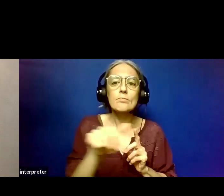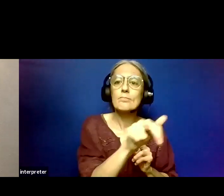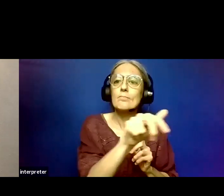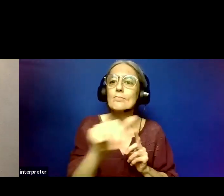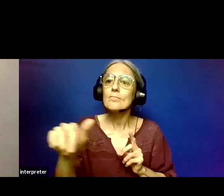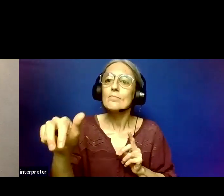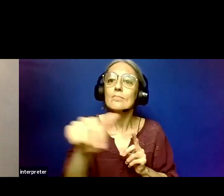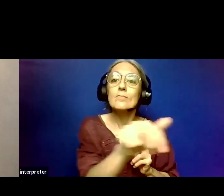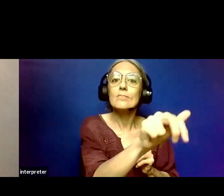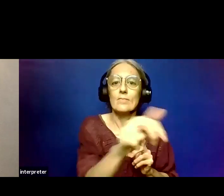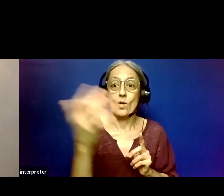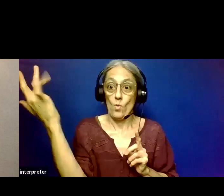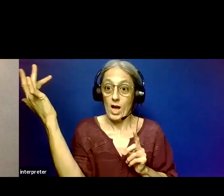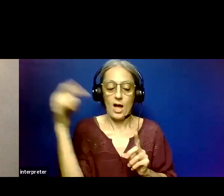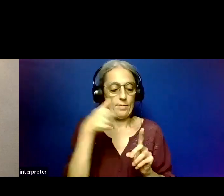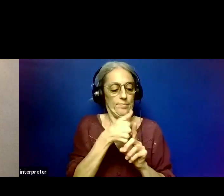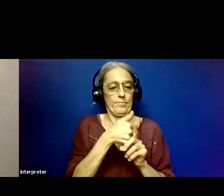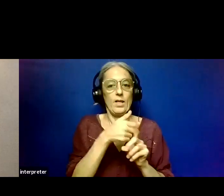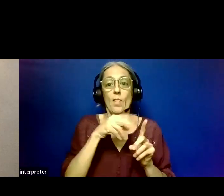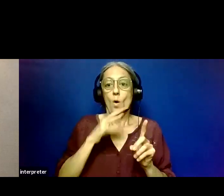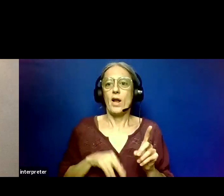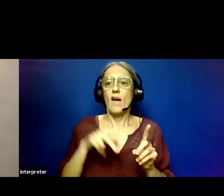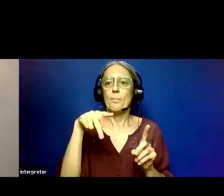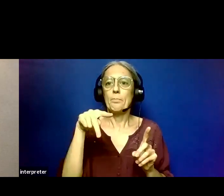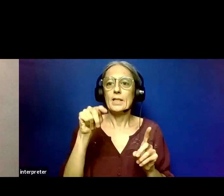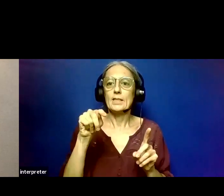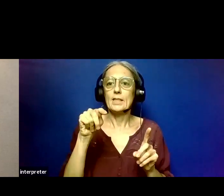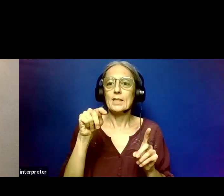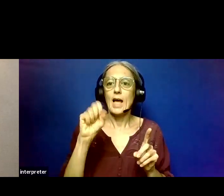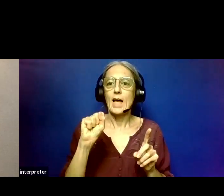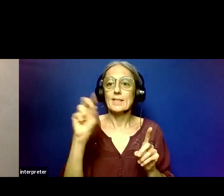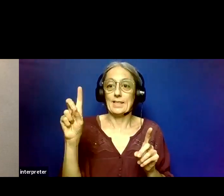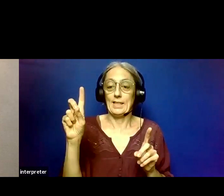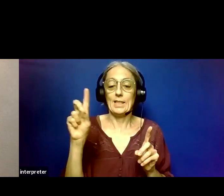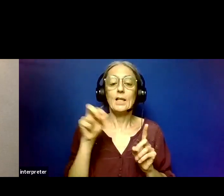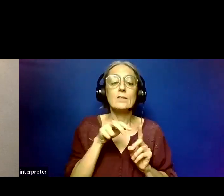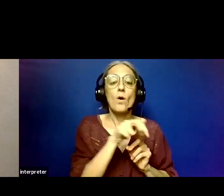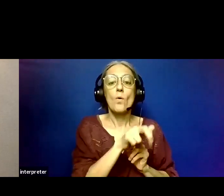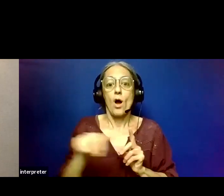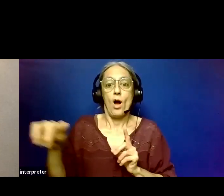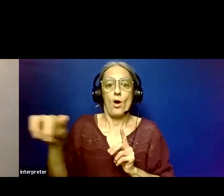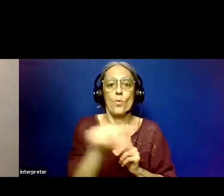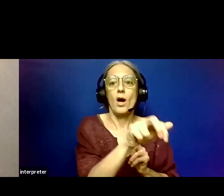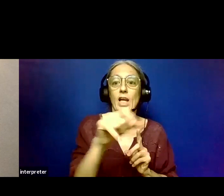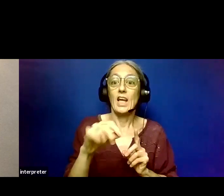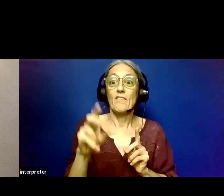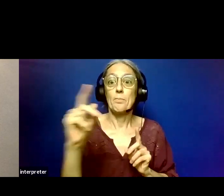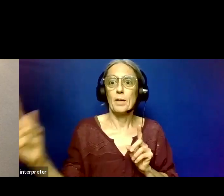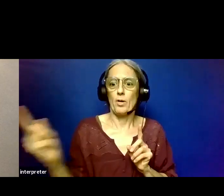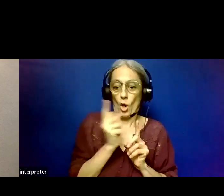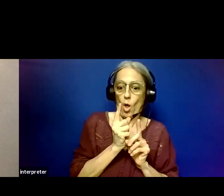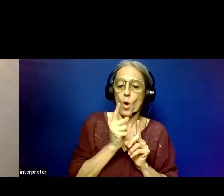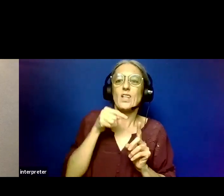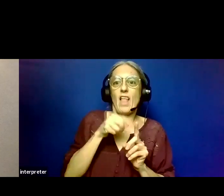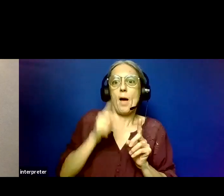to clear the path. The owner had PTSD. And when he was too close to people, he had issues. So the dog